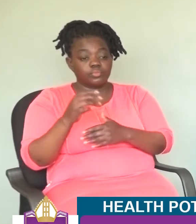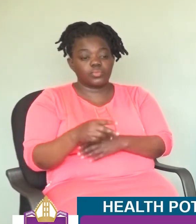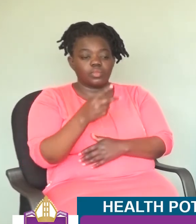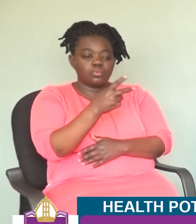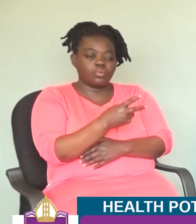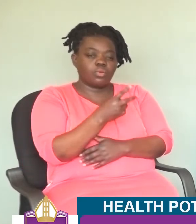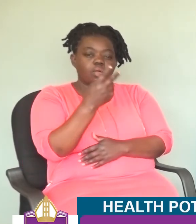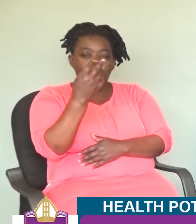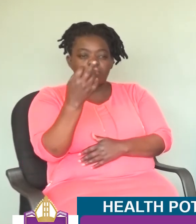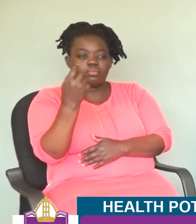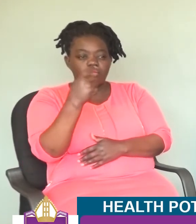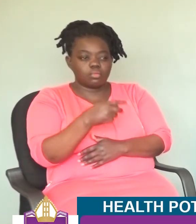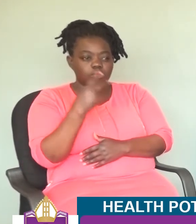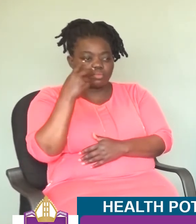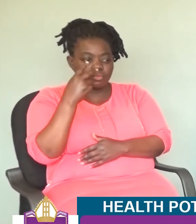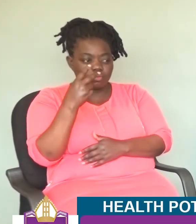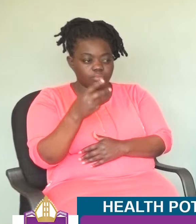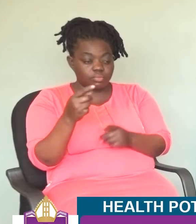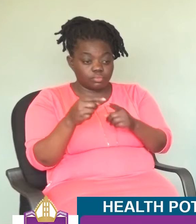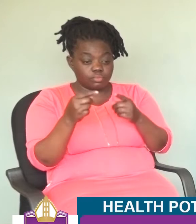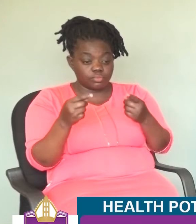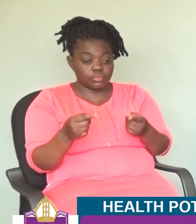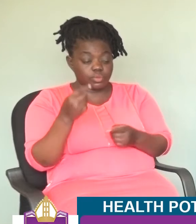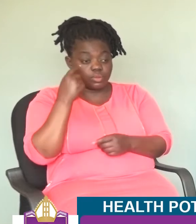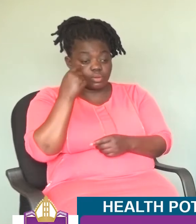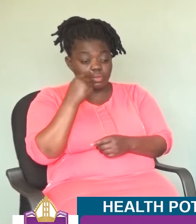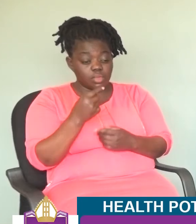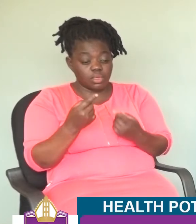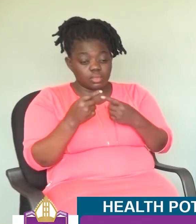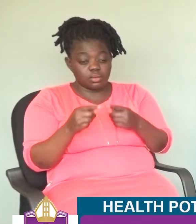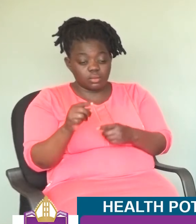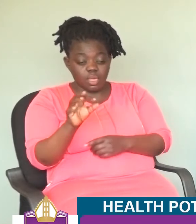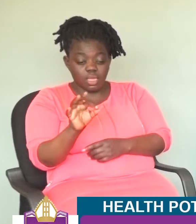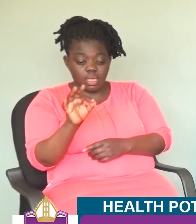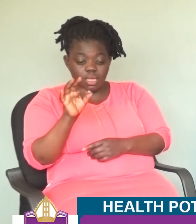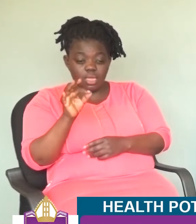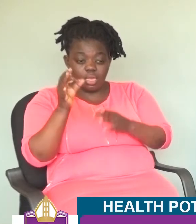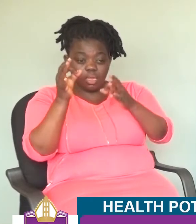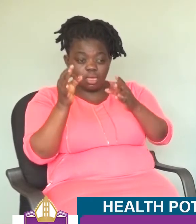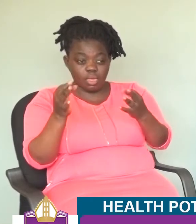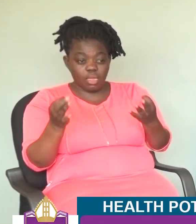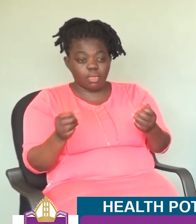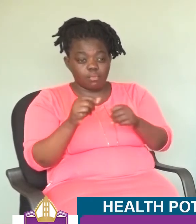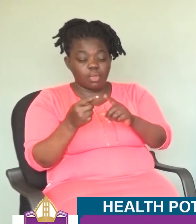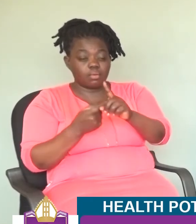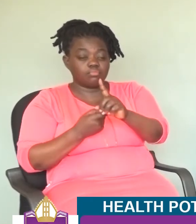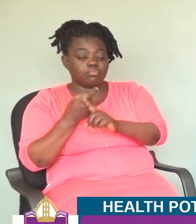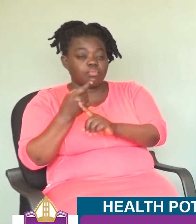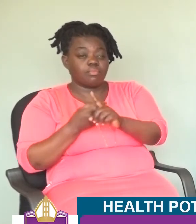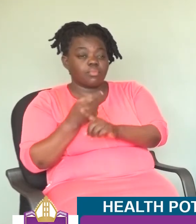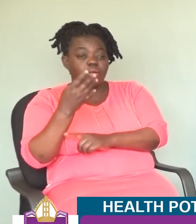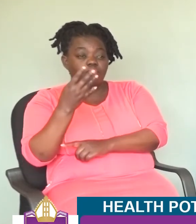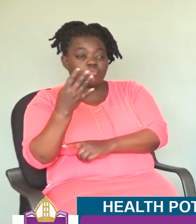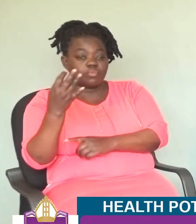2-3 days, you find that actually the eyes begin to straighten up, begin to identify things. By the time the child reaches 3 or 4 or 5 months, is